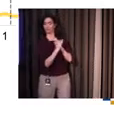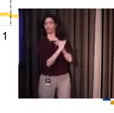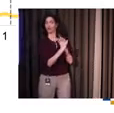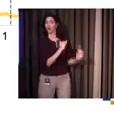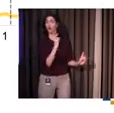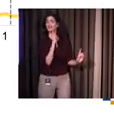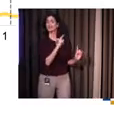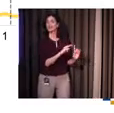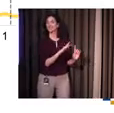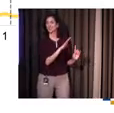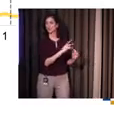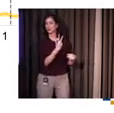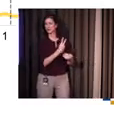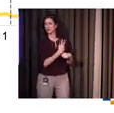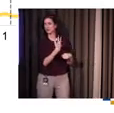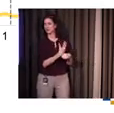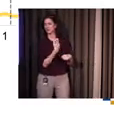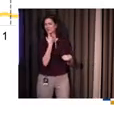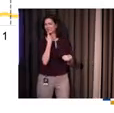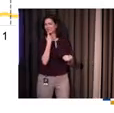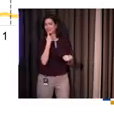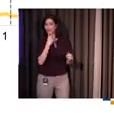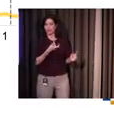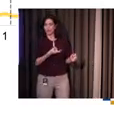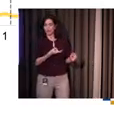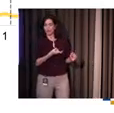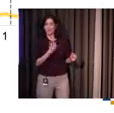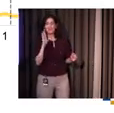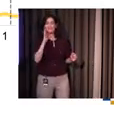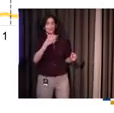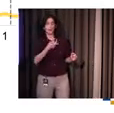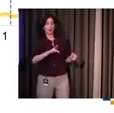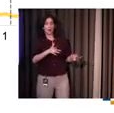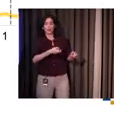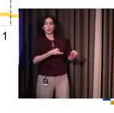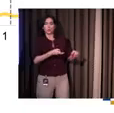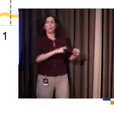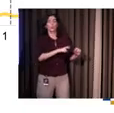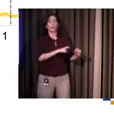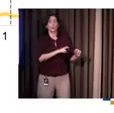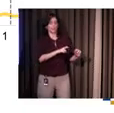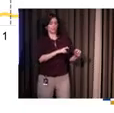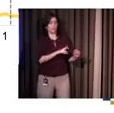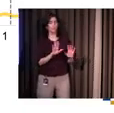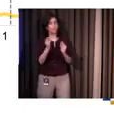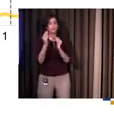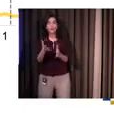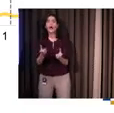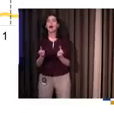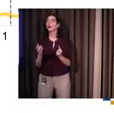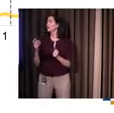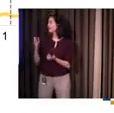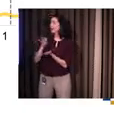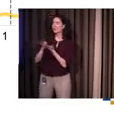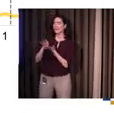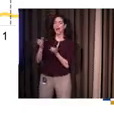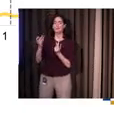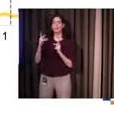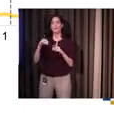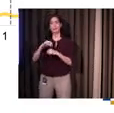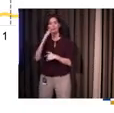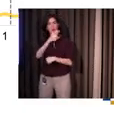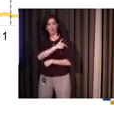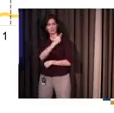I mentioned, the past few days where we're seeing just the suggestions of an increase. Something to keep in mind with the hospitalization data is that it really